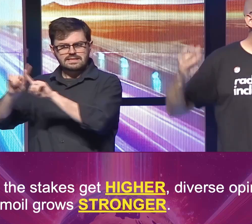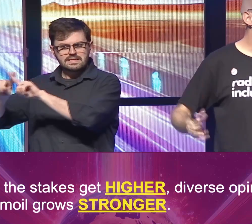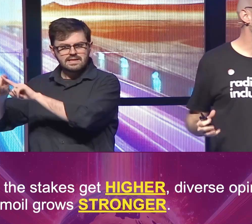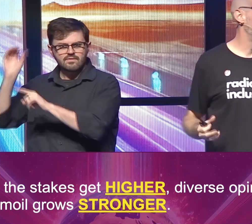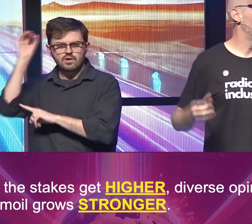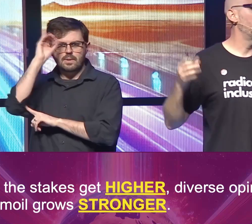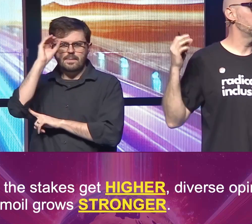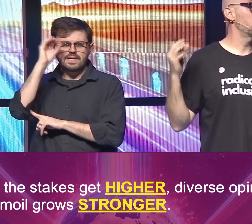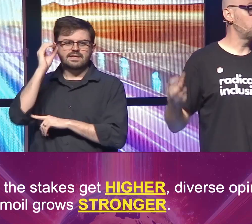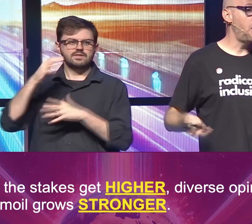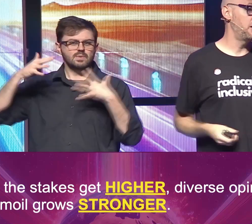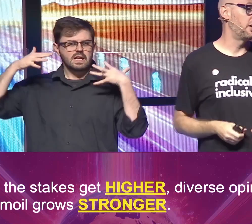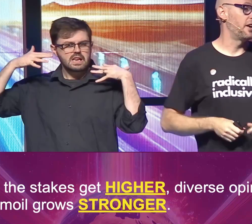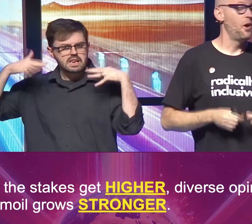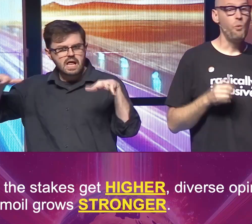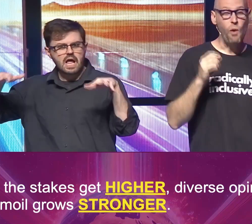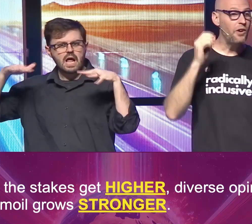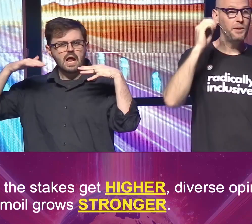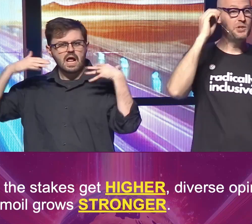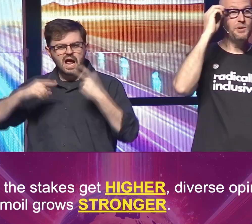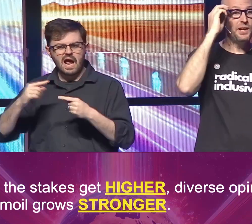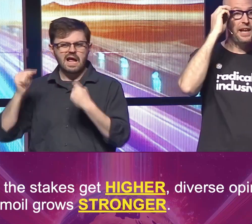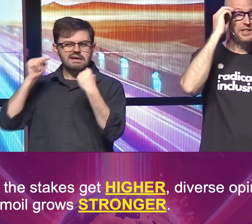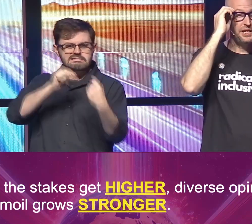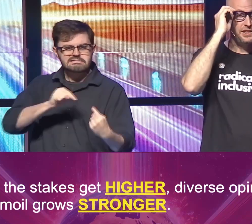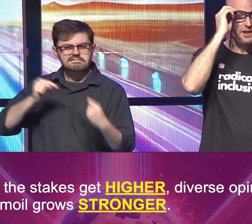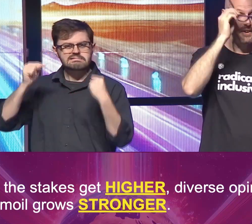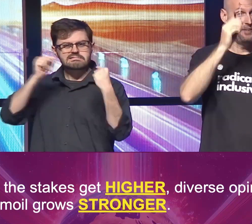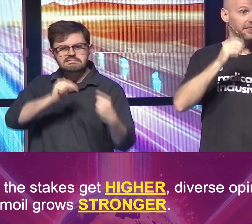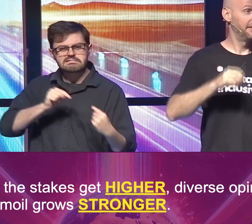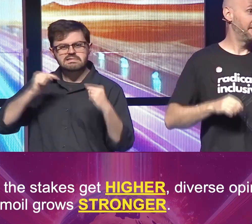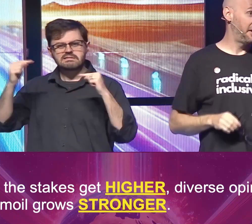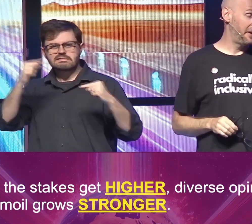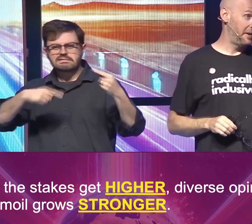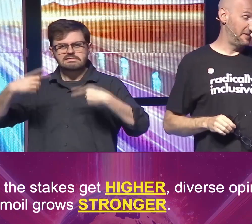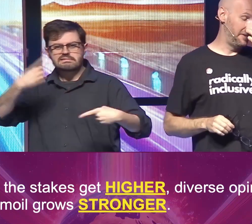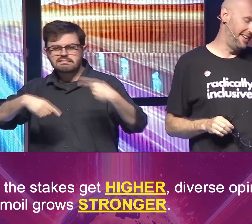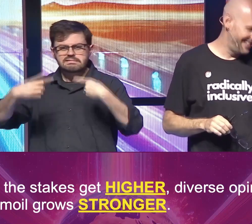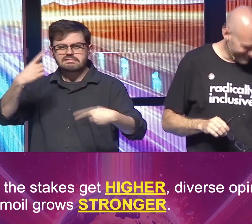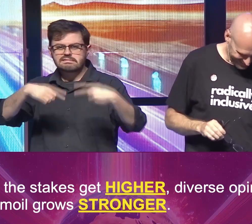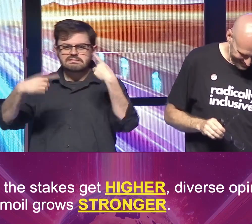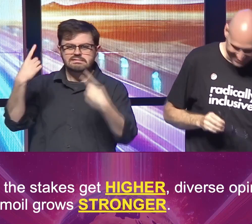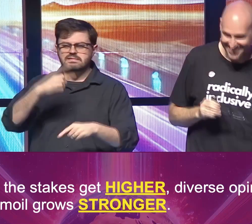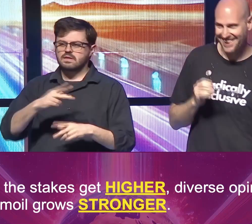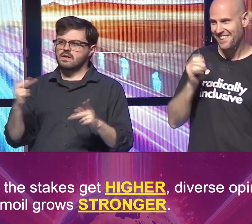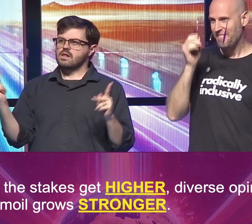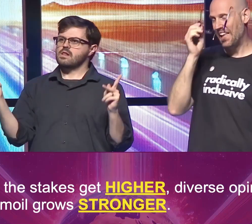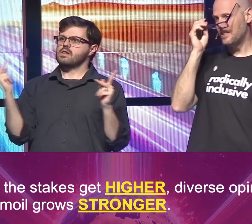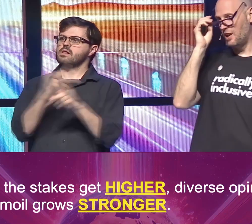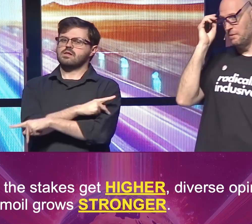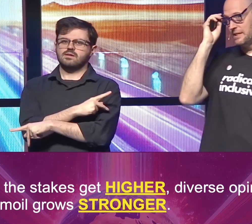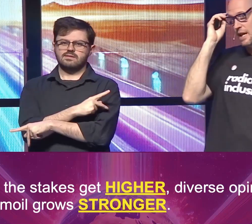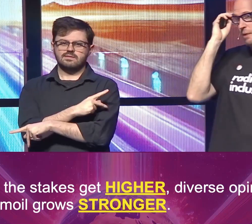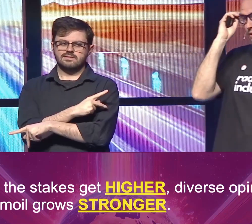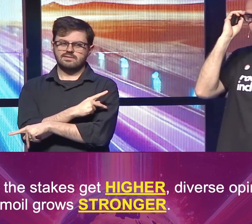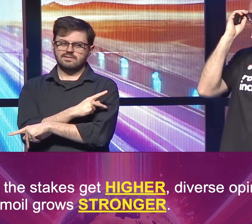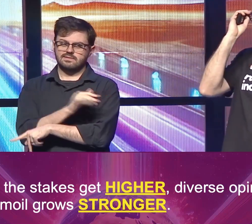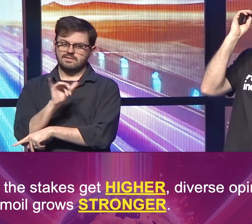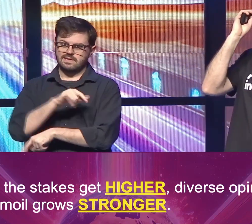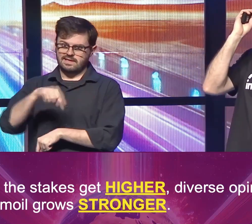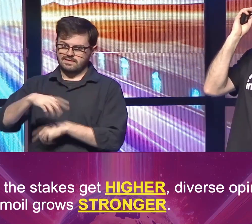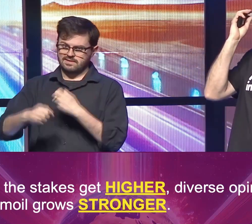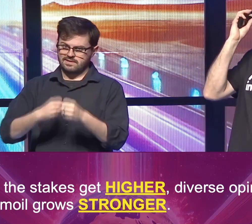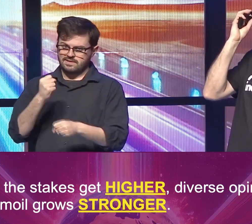And turmoil grows stronger. Welcome to an election year. That's all I'm going to say about